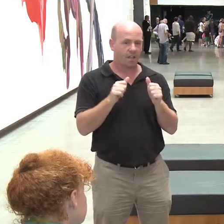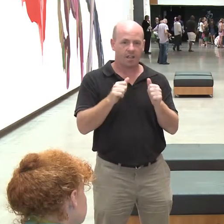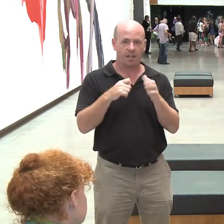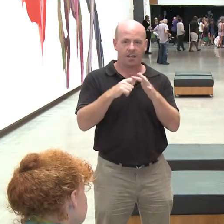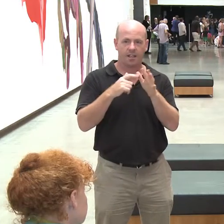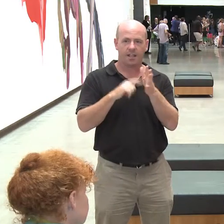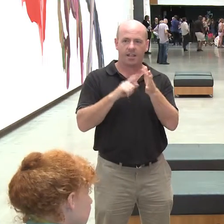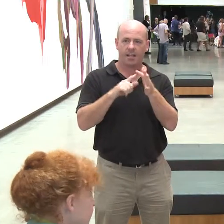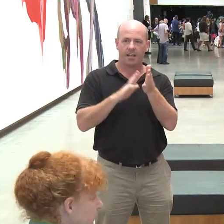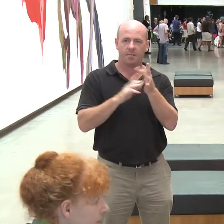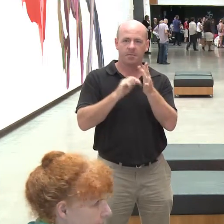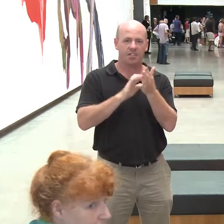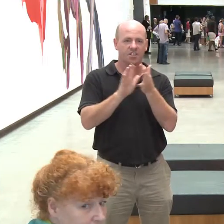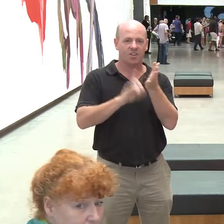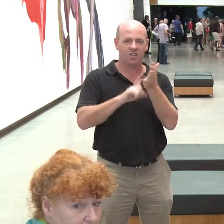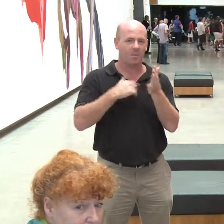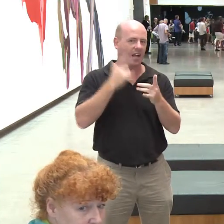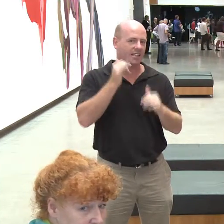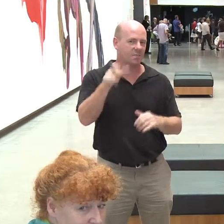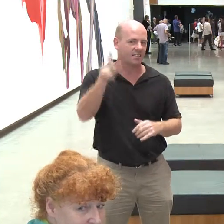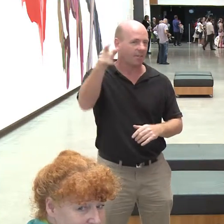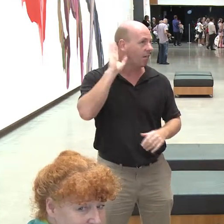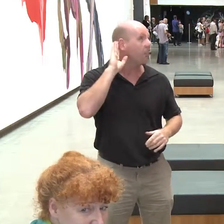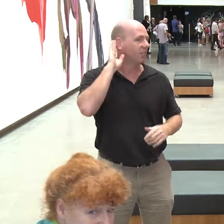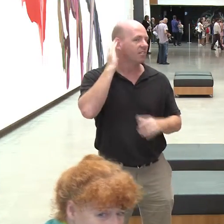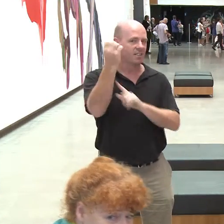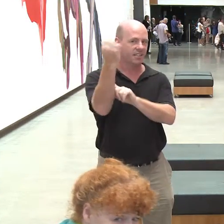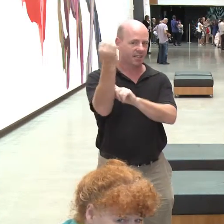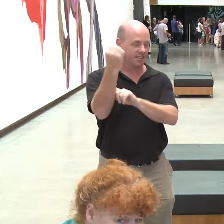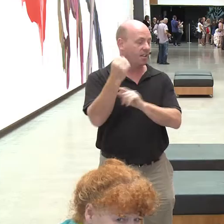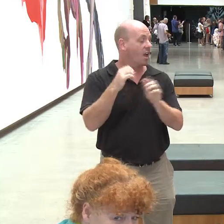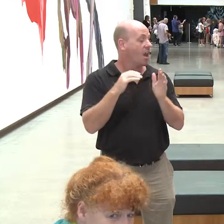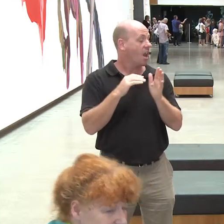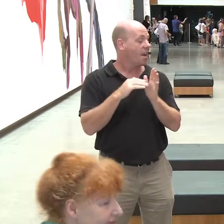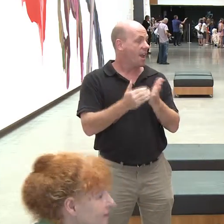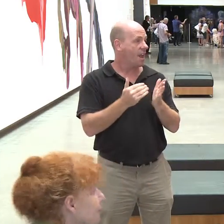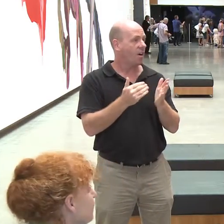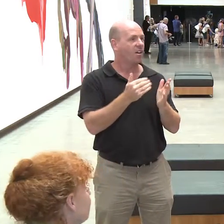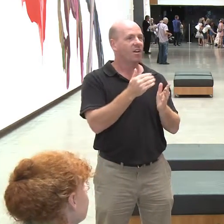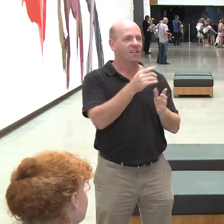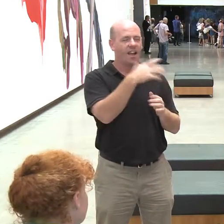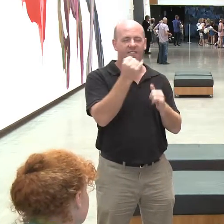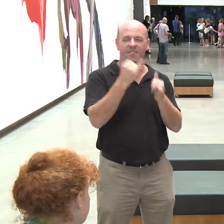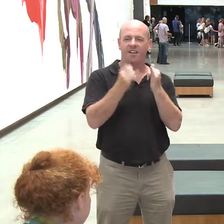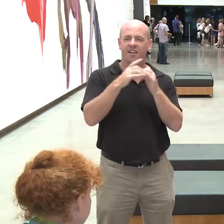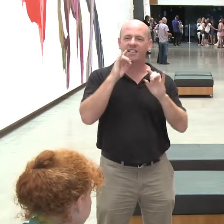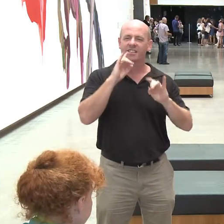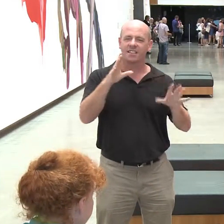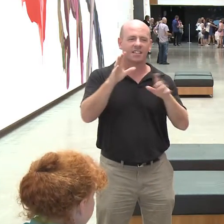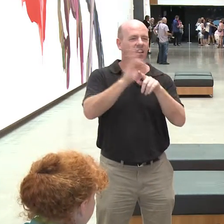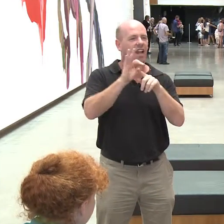Mitchell, thank you very much. She's my tester up there. All right. Now, this is there's a very distinctive